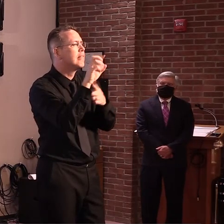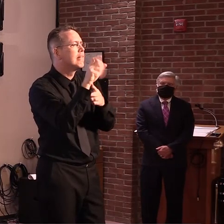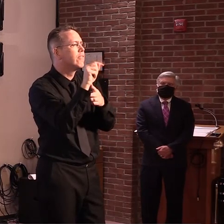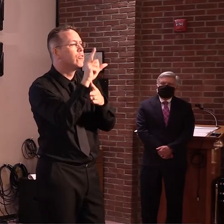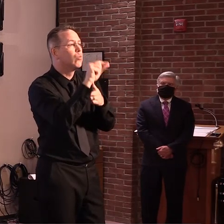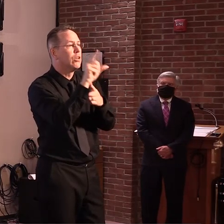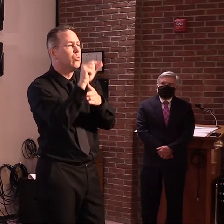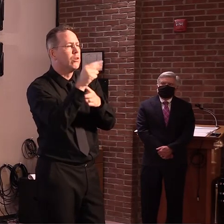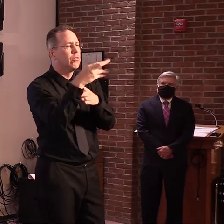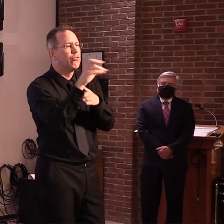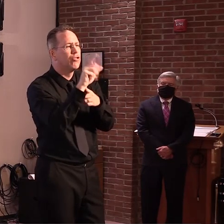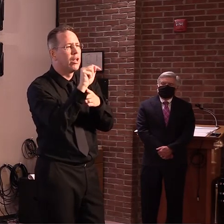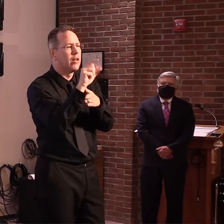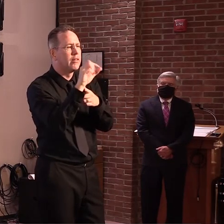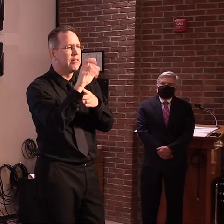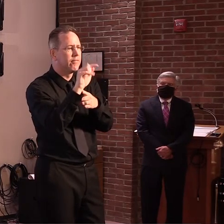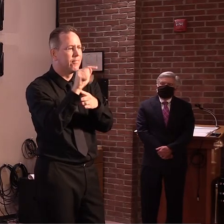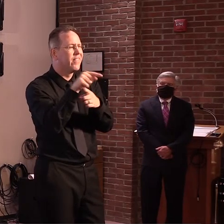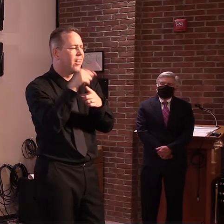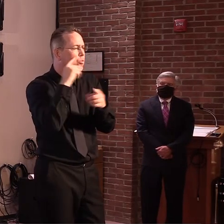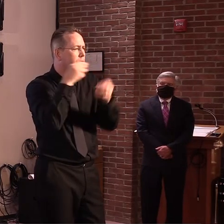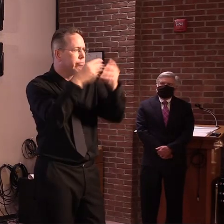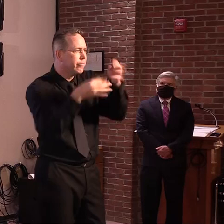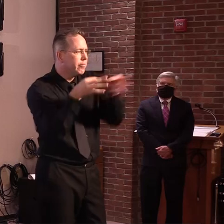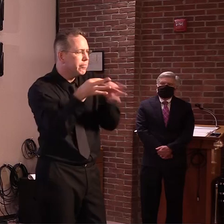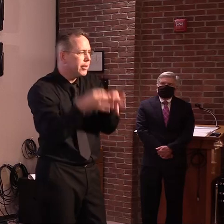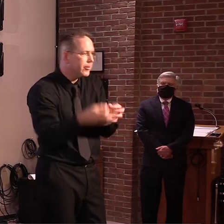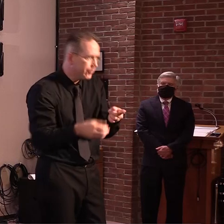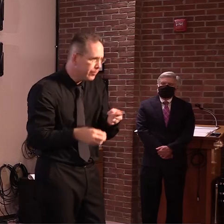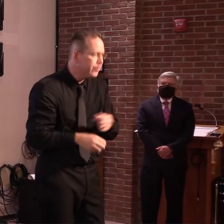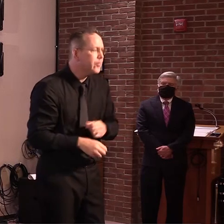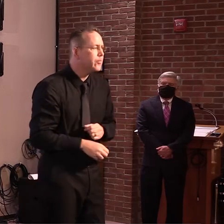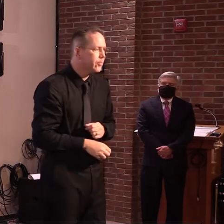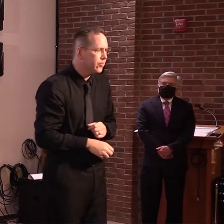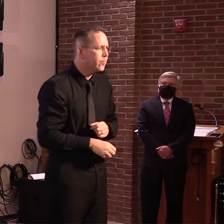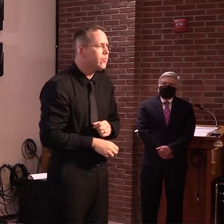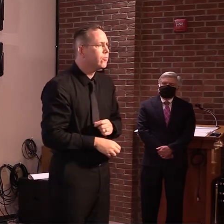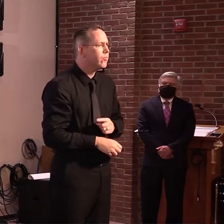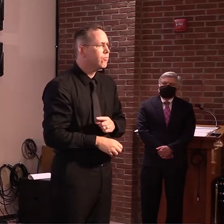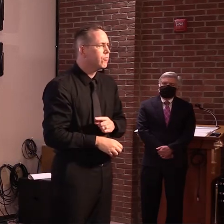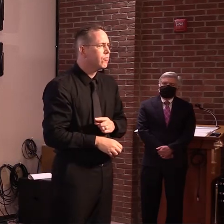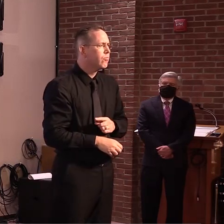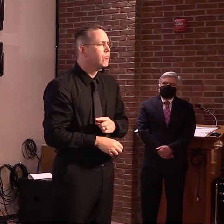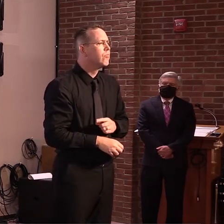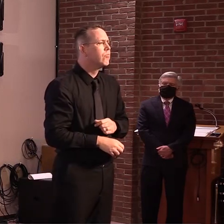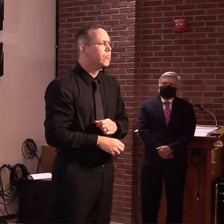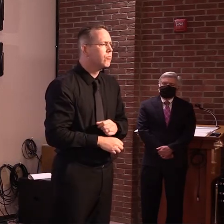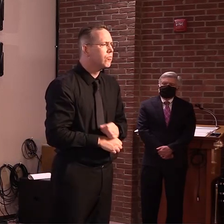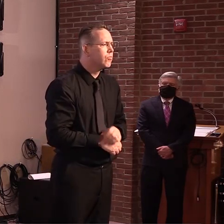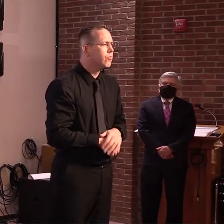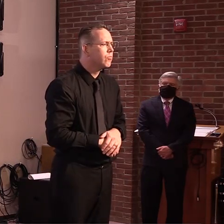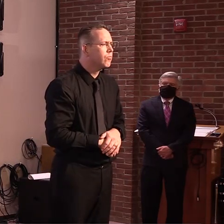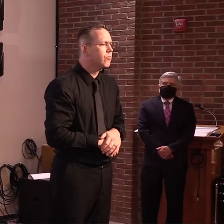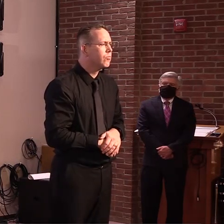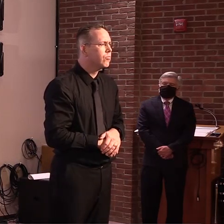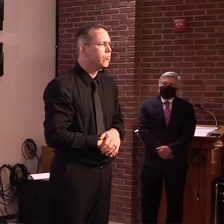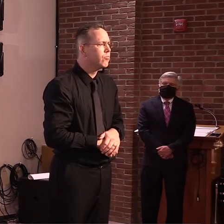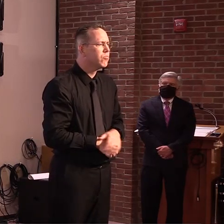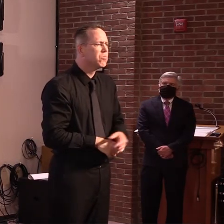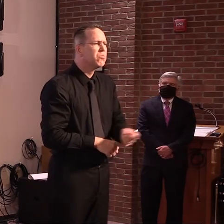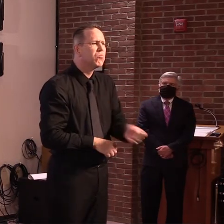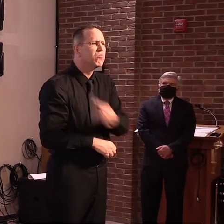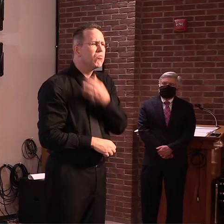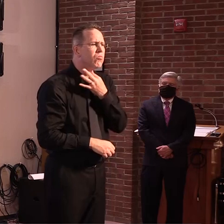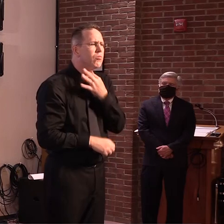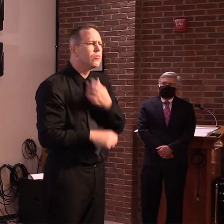And maybe Secretary French, I know you may not know the number, but I mean, how many high school graduates are we talking about? How many seniors